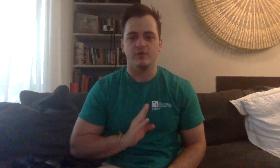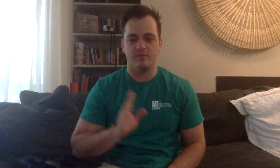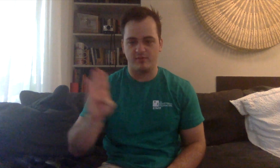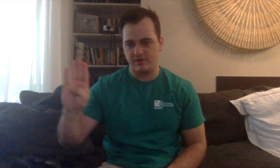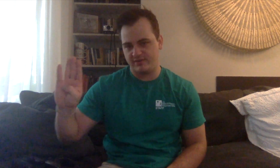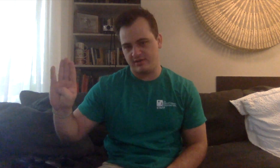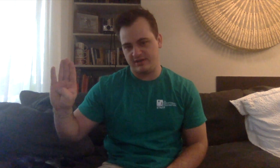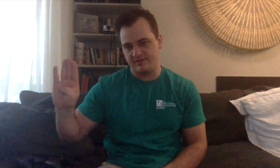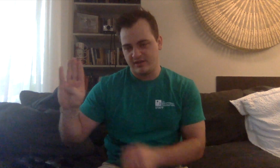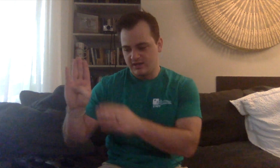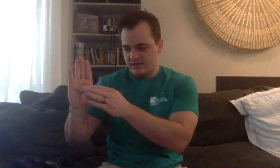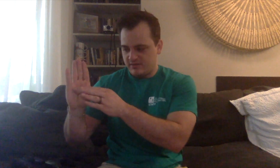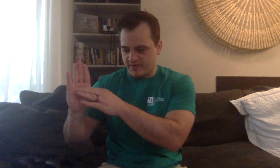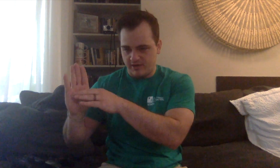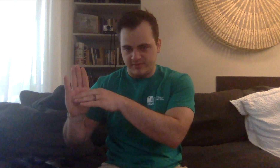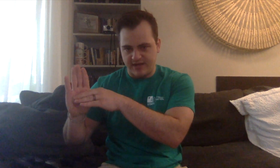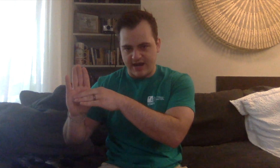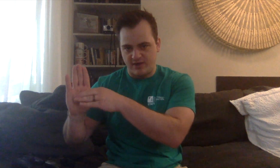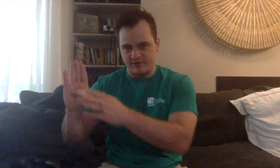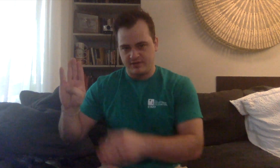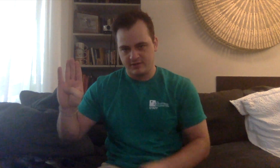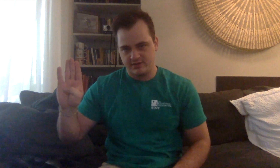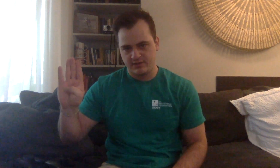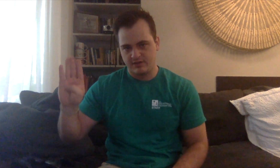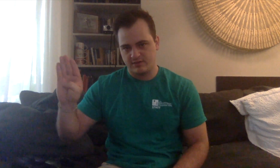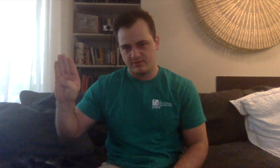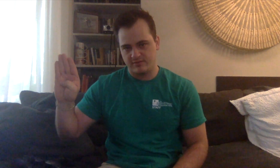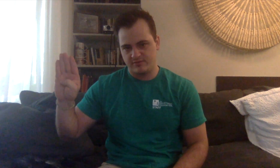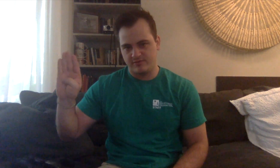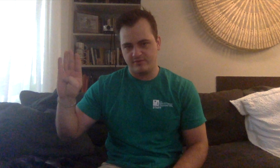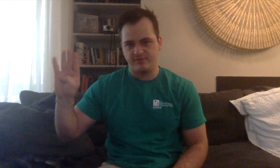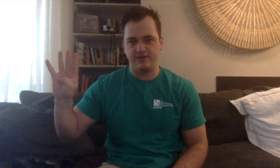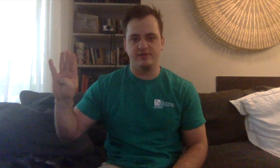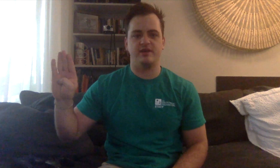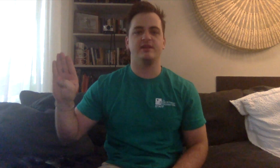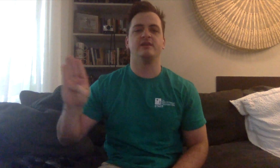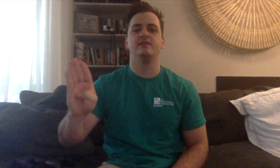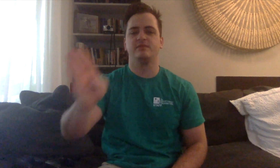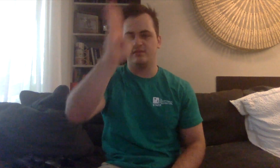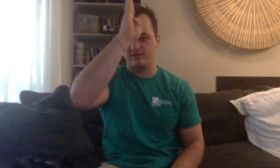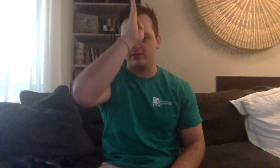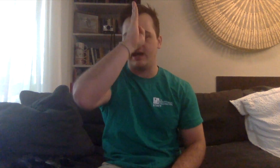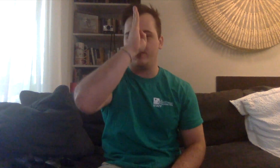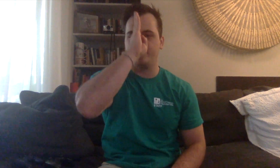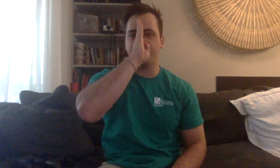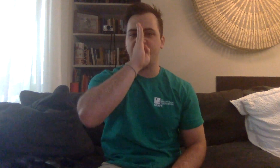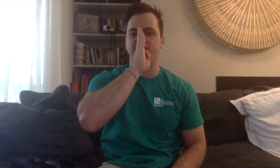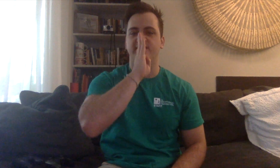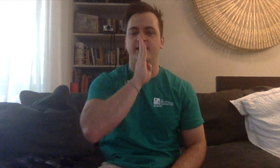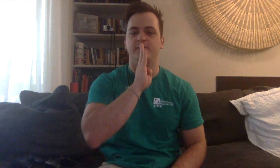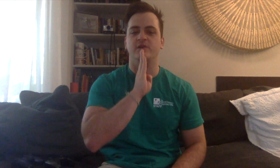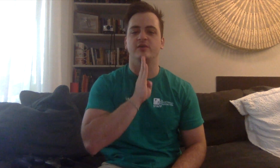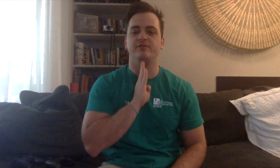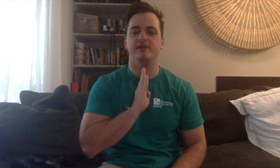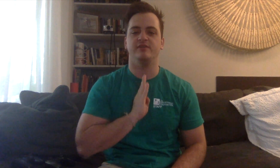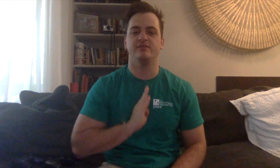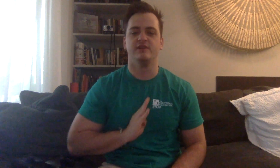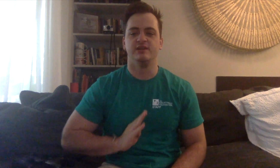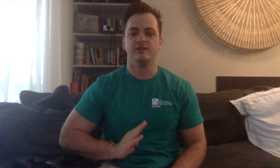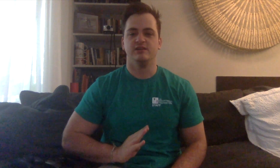Remember, it's thumb down, fingers like this, down the face, down the middle of the face. So we